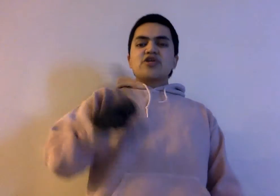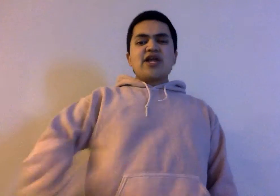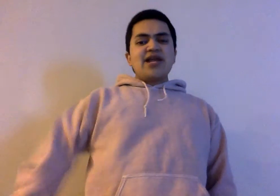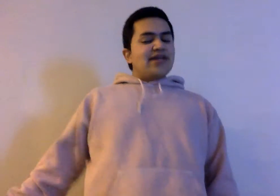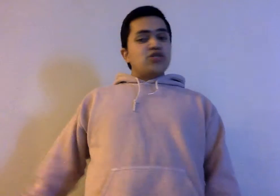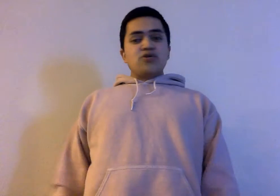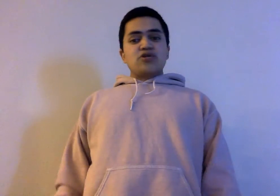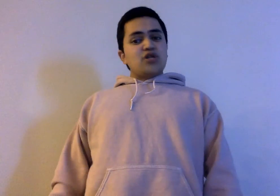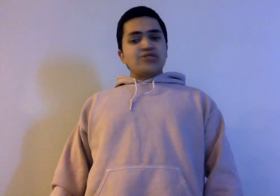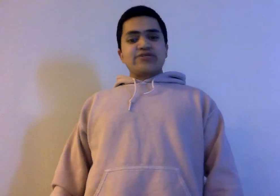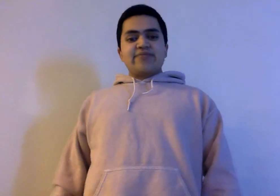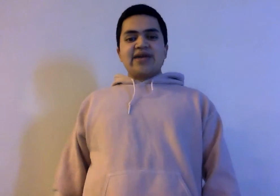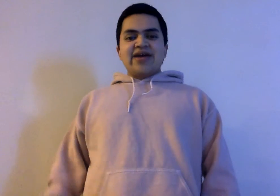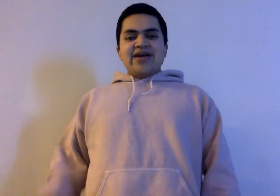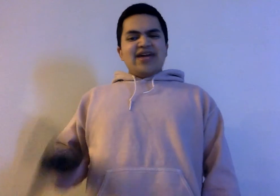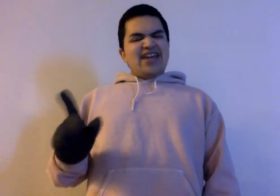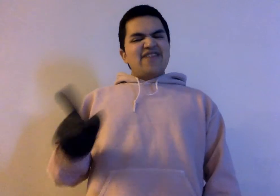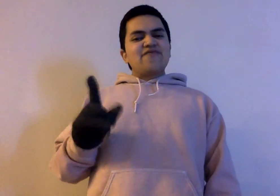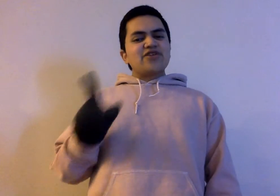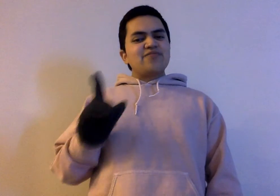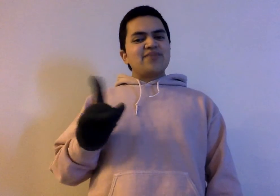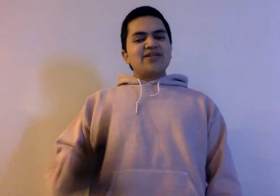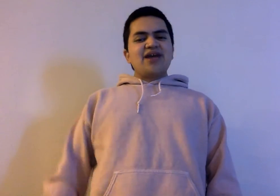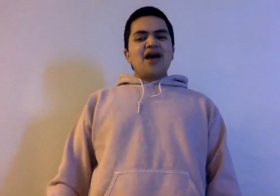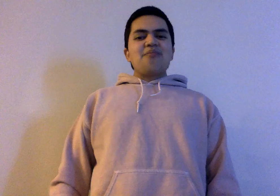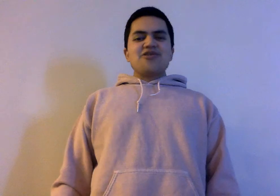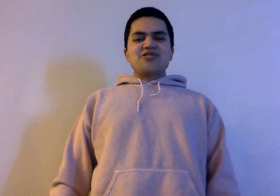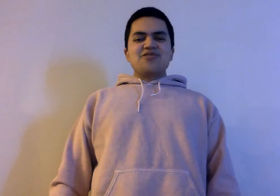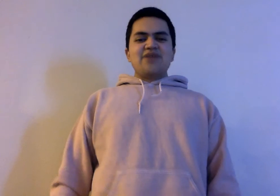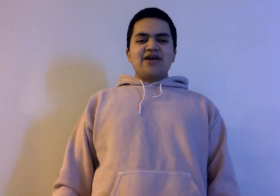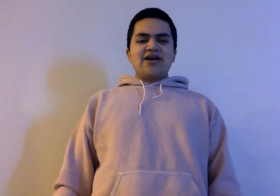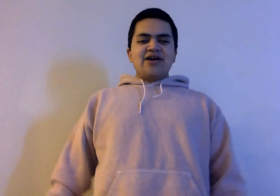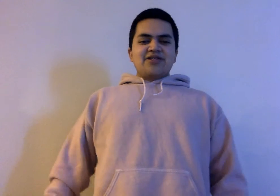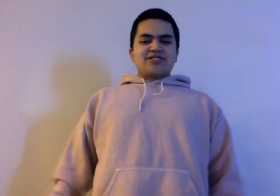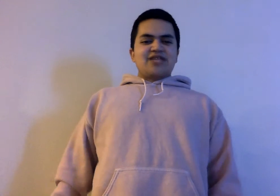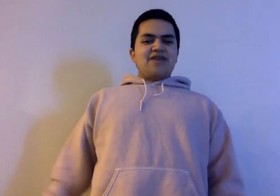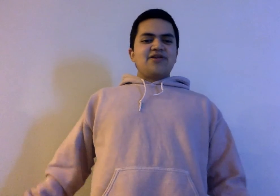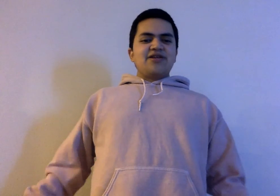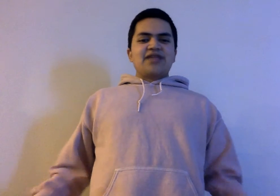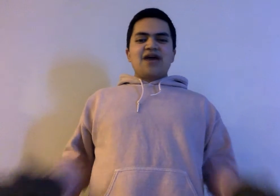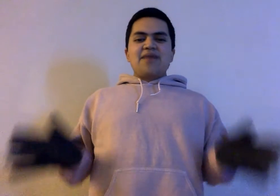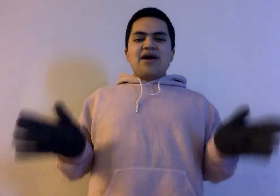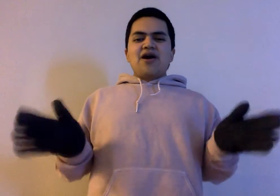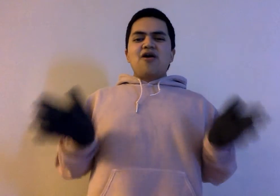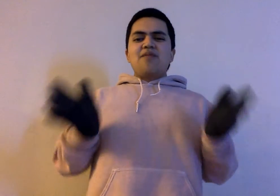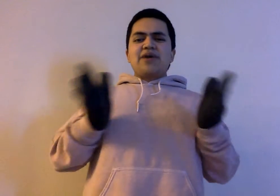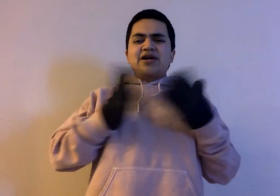gonna let you close to me, even when you mean the most to me, 'cause every time I open